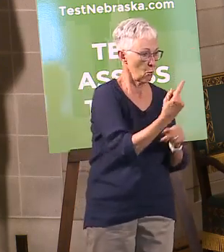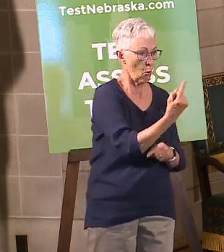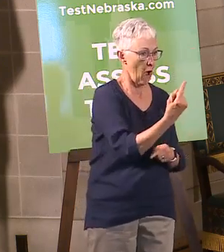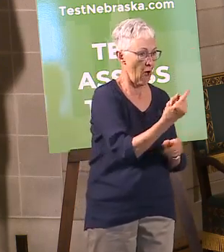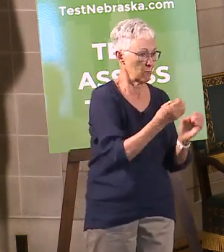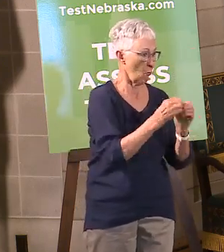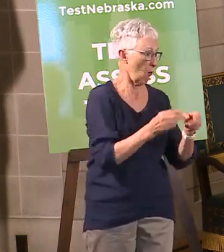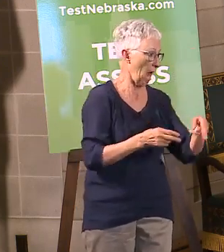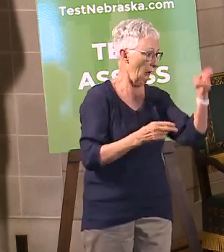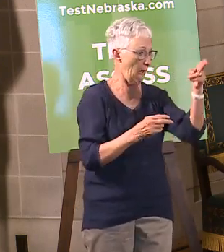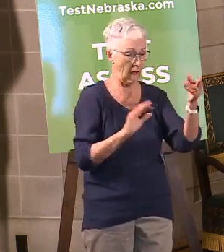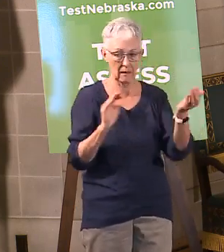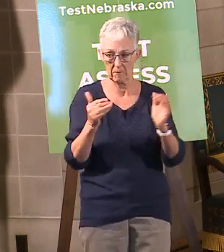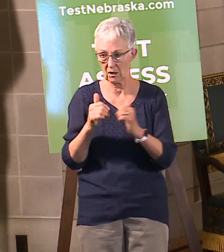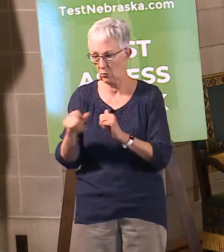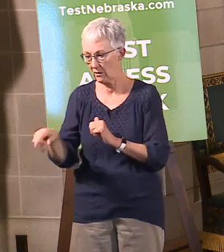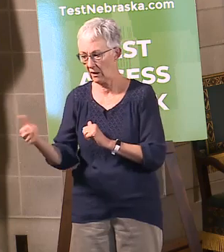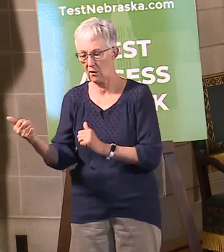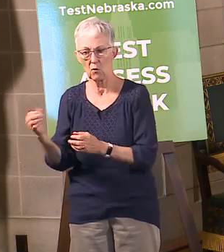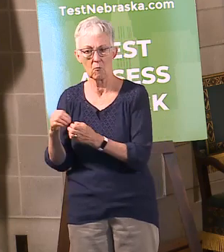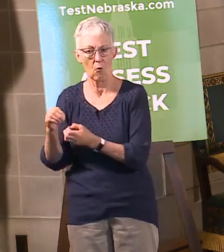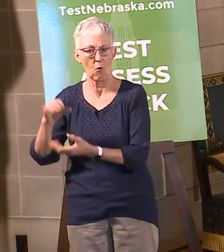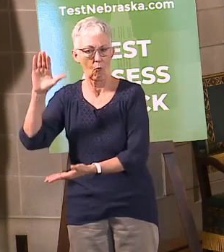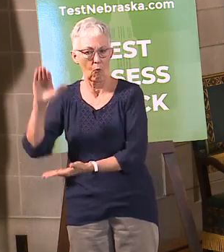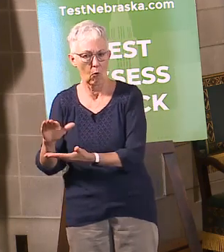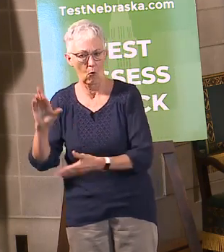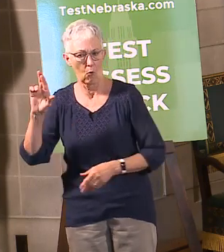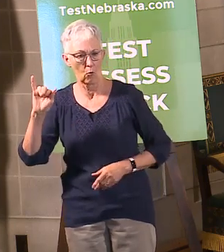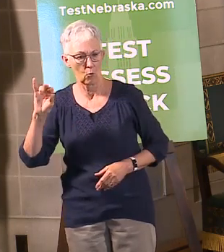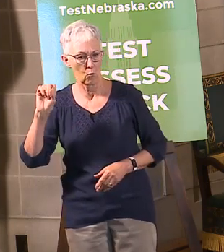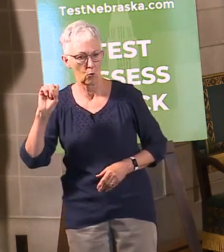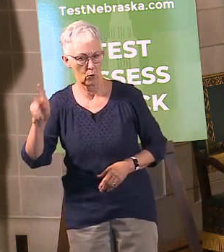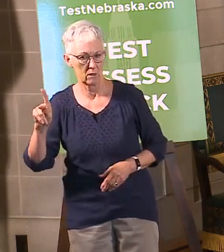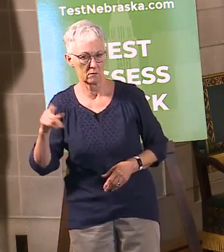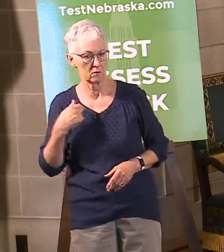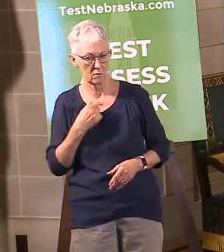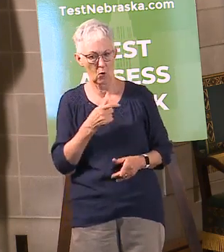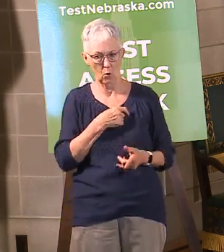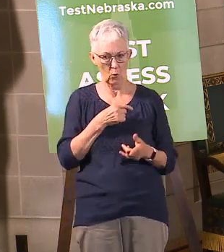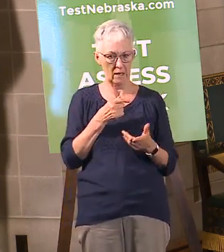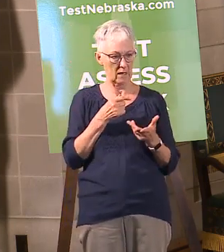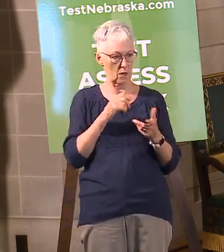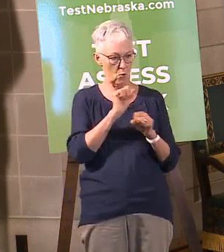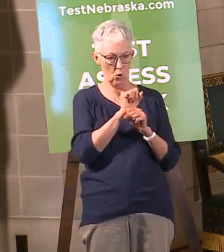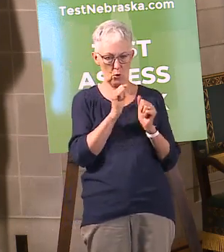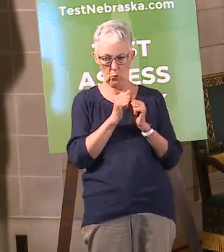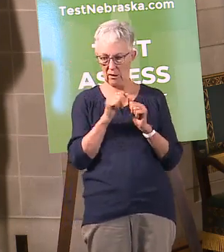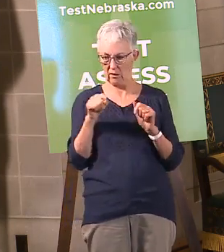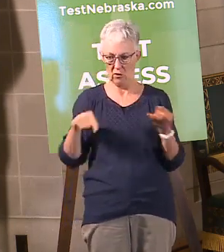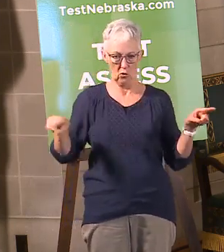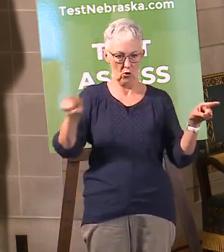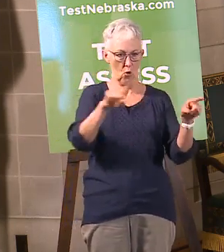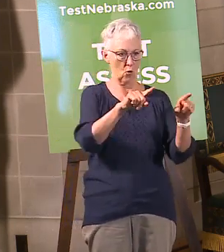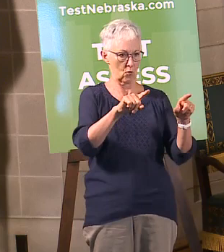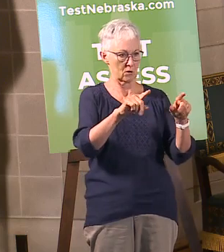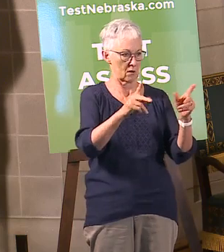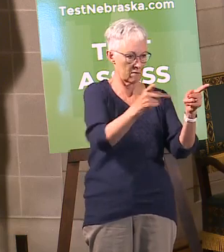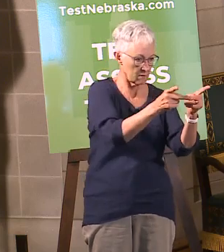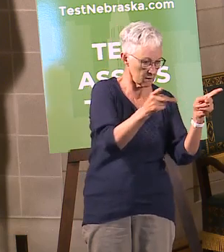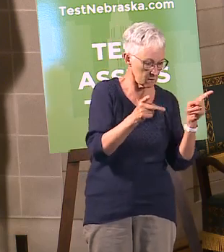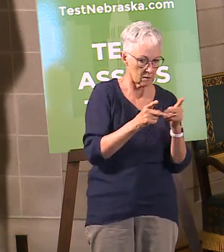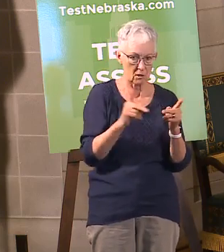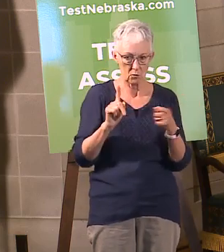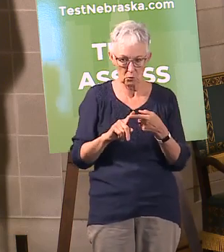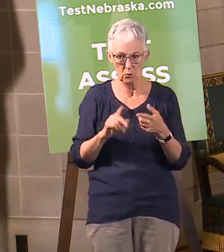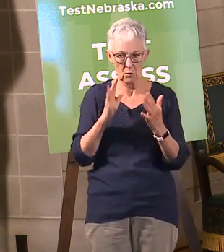investigations and contact tracing to help understand the varying levels of risk to determine those who are at highest risk and need